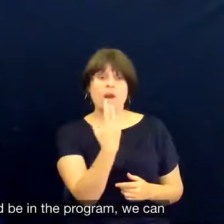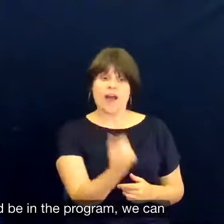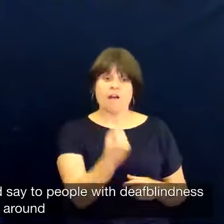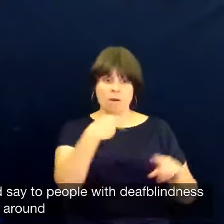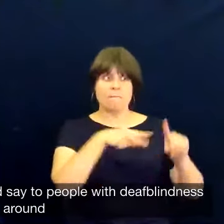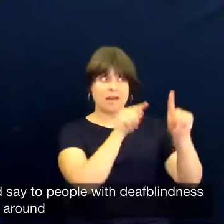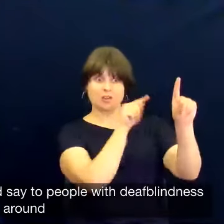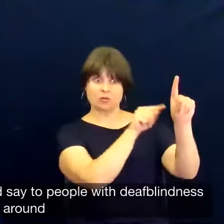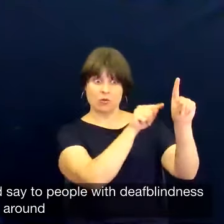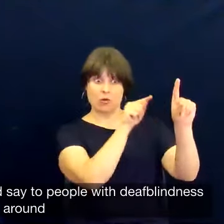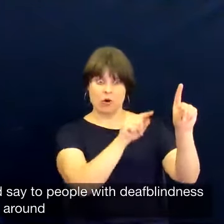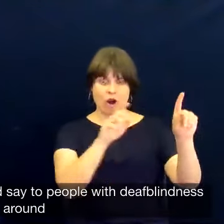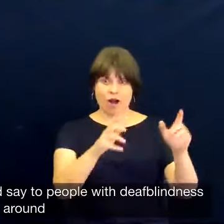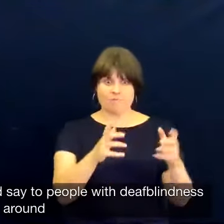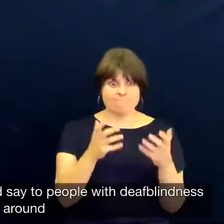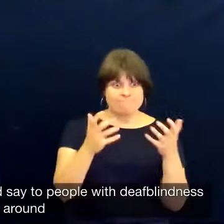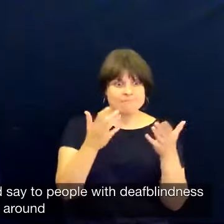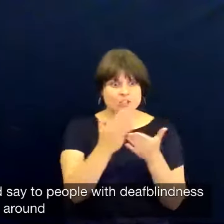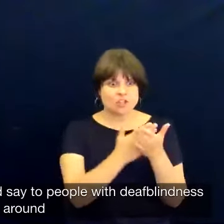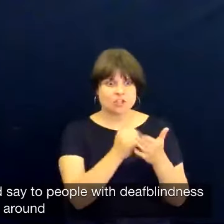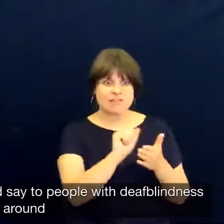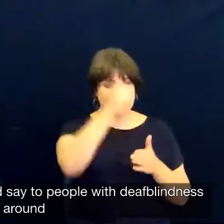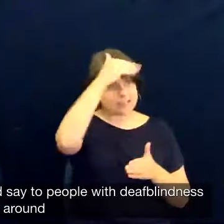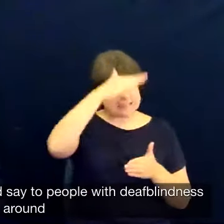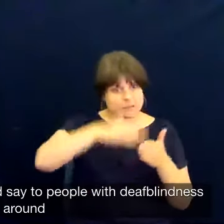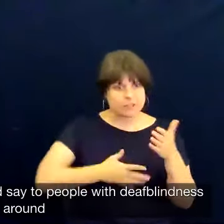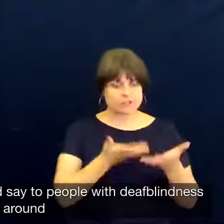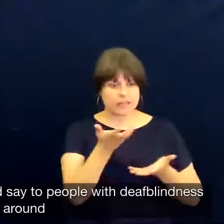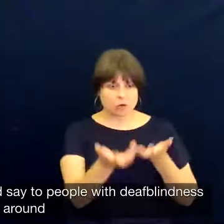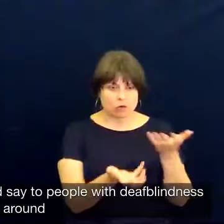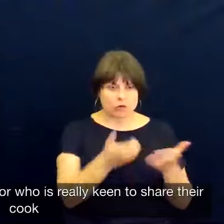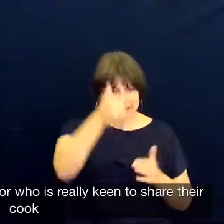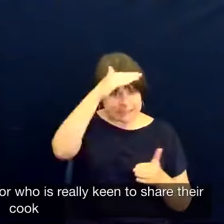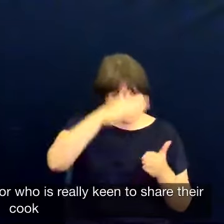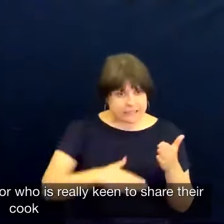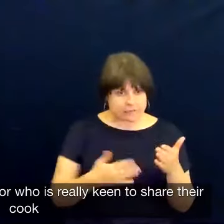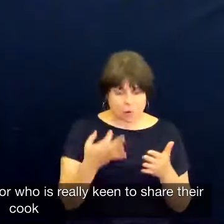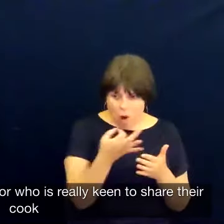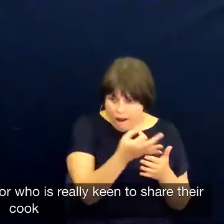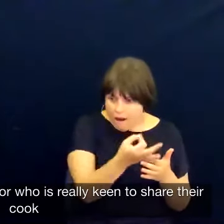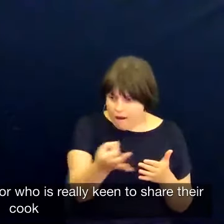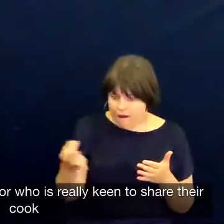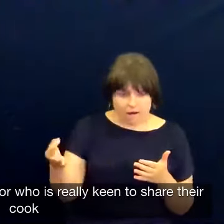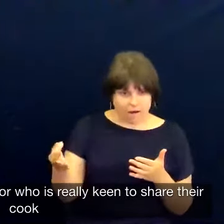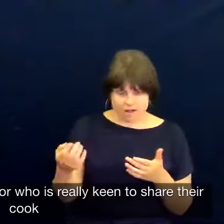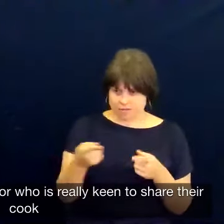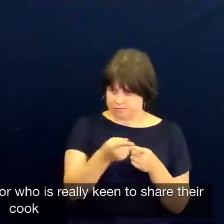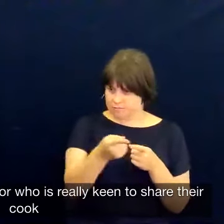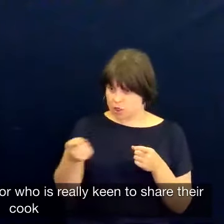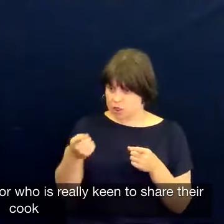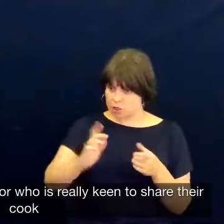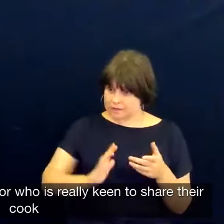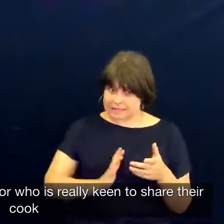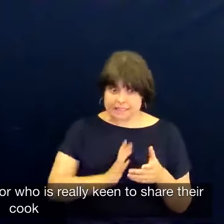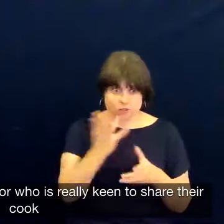mentor who's really keen to share their cooking knowledge. If somebody is interested in joining